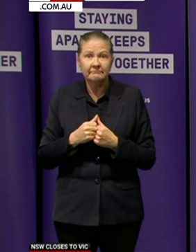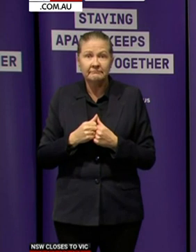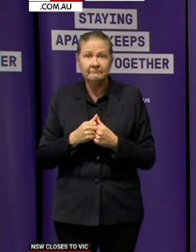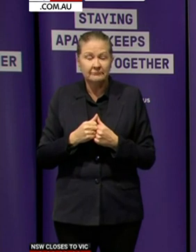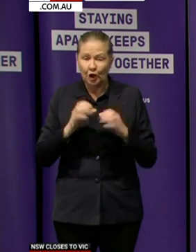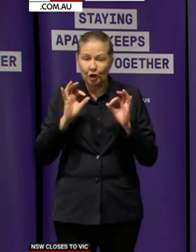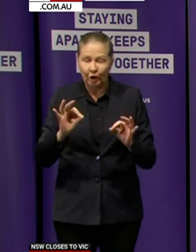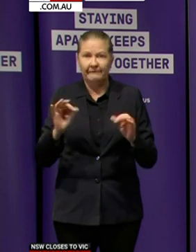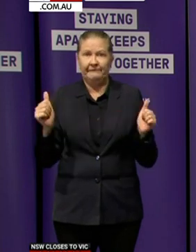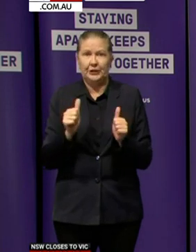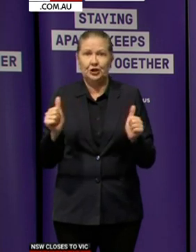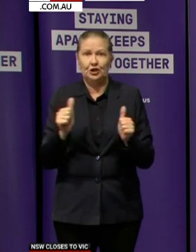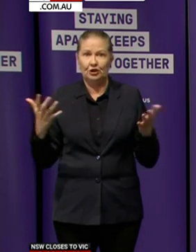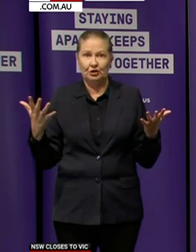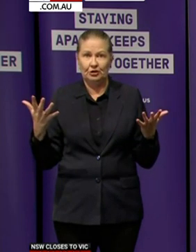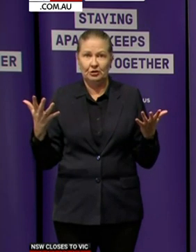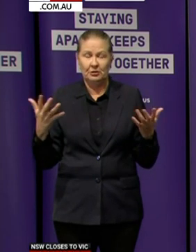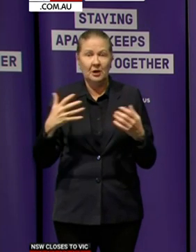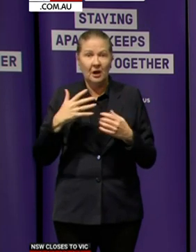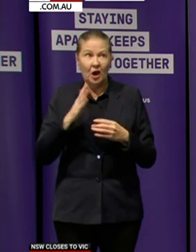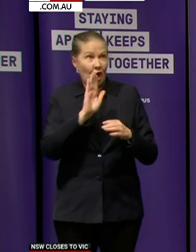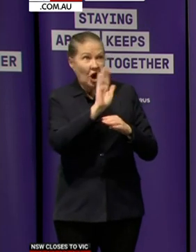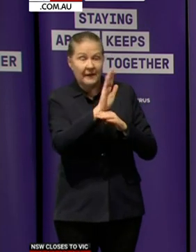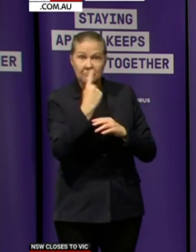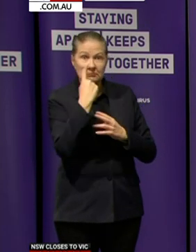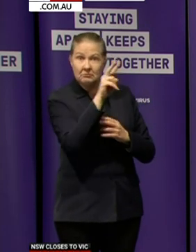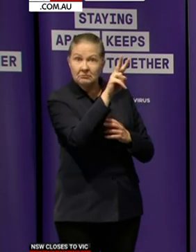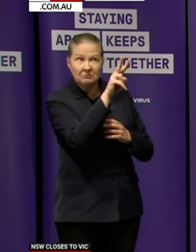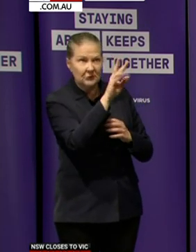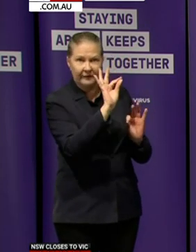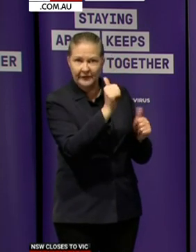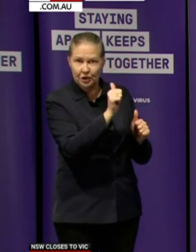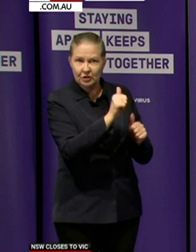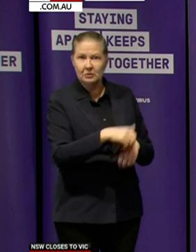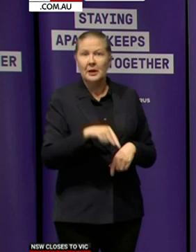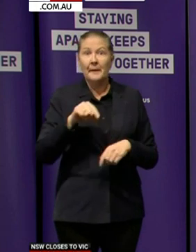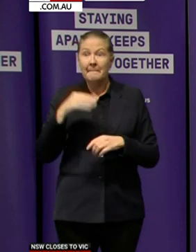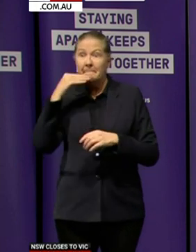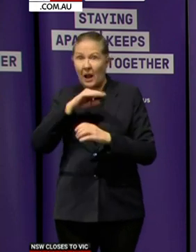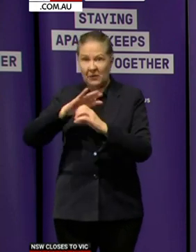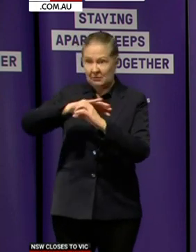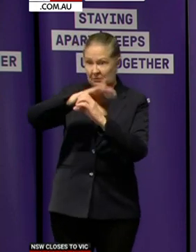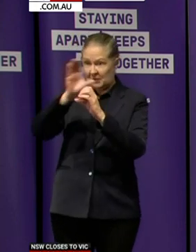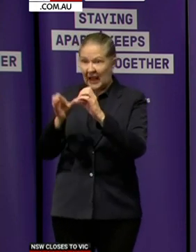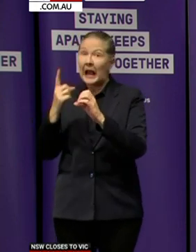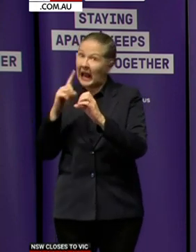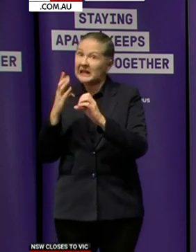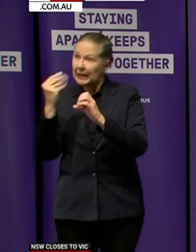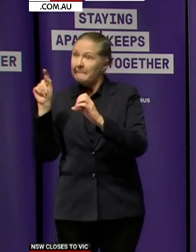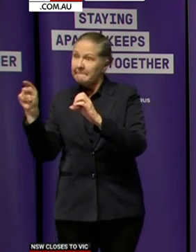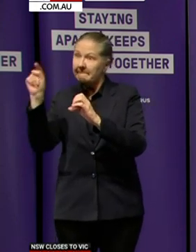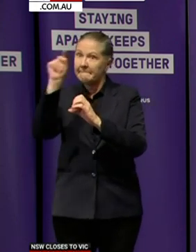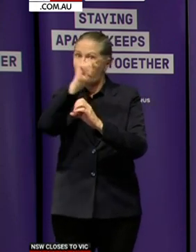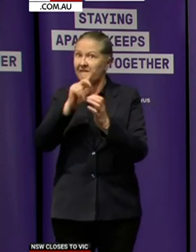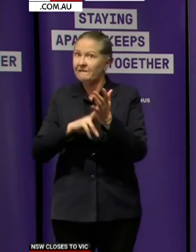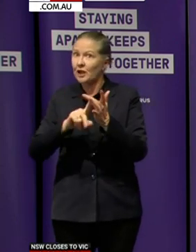It is not over in so many parts of the world, and it is not over in Metropolitan Melbourne, and indeed, to a certain extent, right across Victoria. There's no